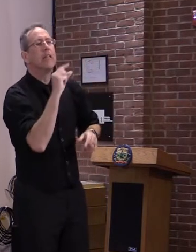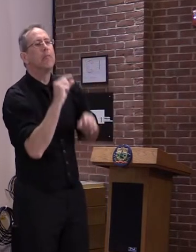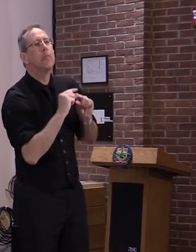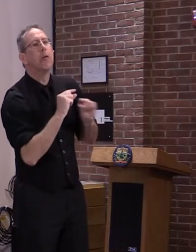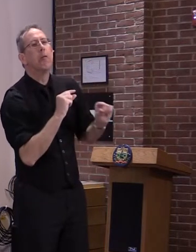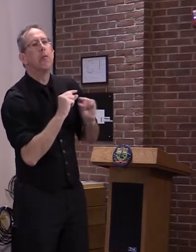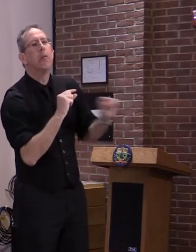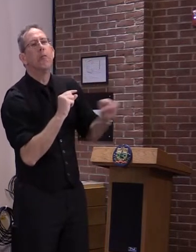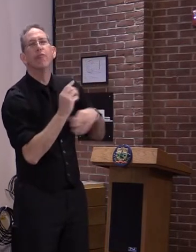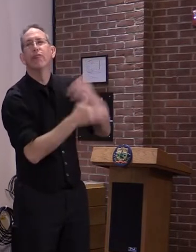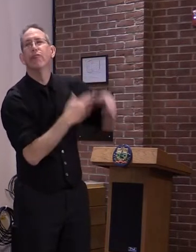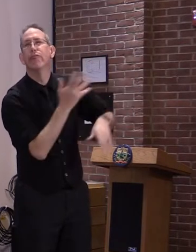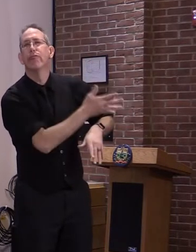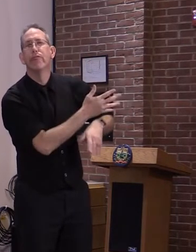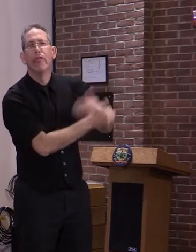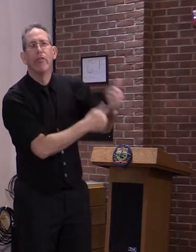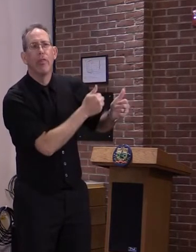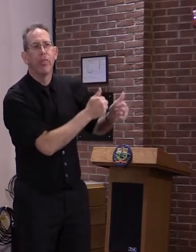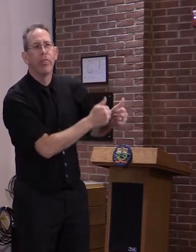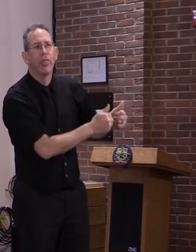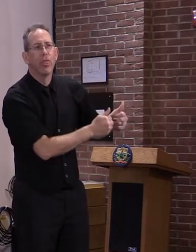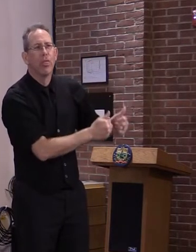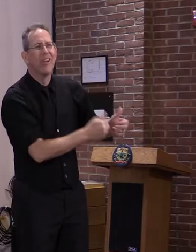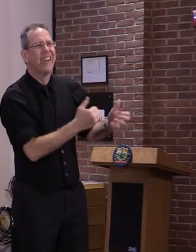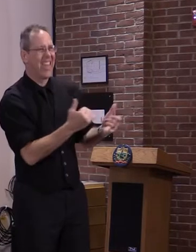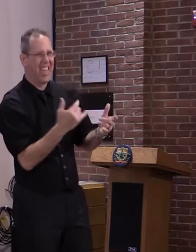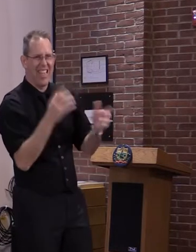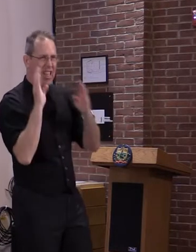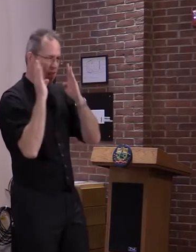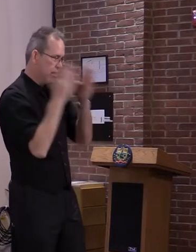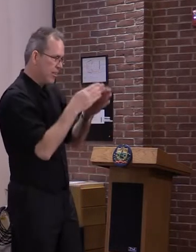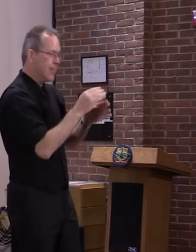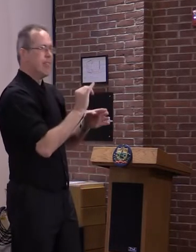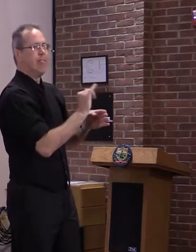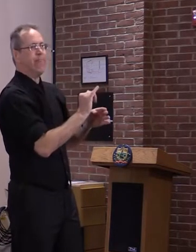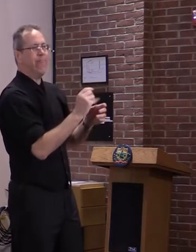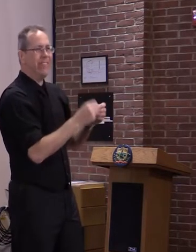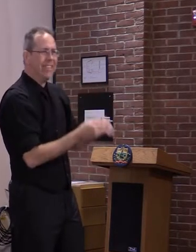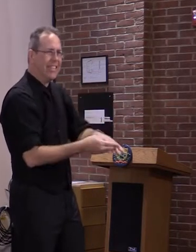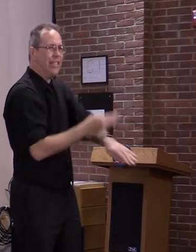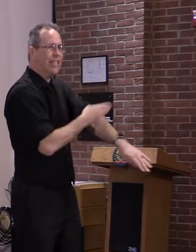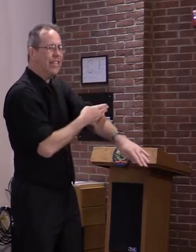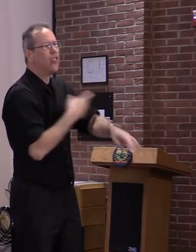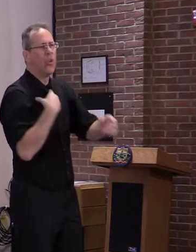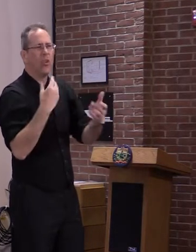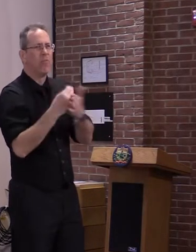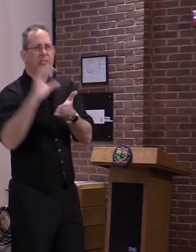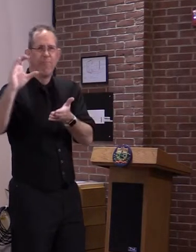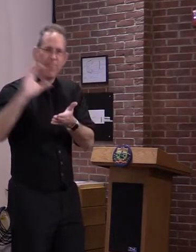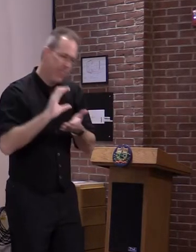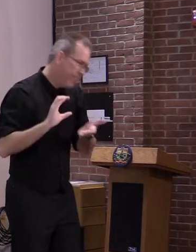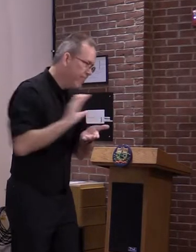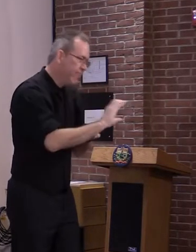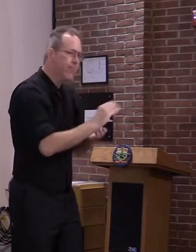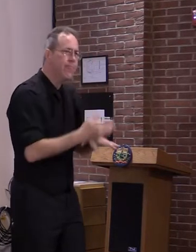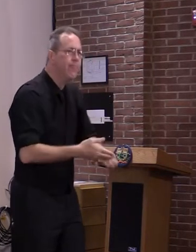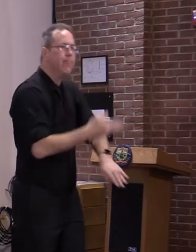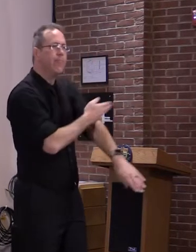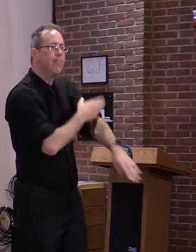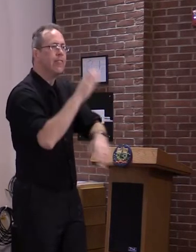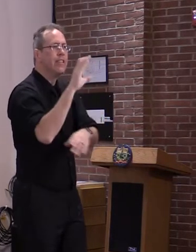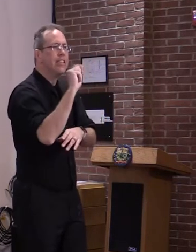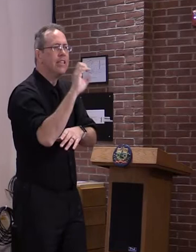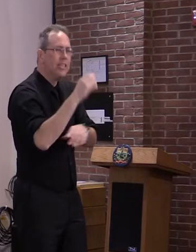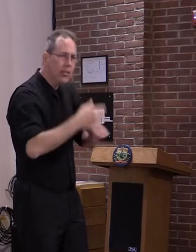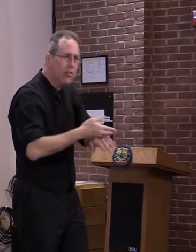that, put our money where our mouths are, and try and invest in an area that will give us a great return. This week, of